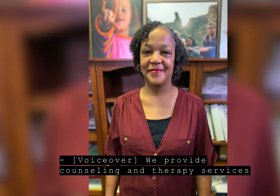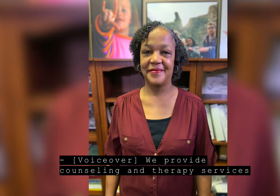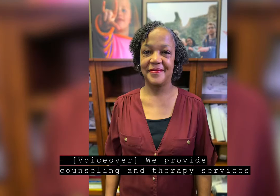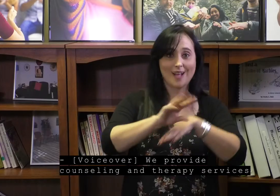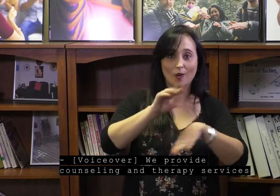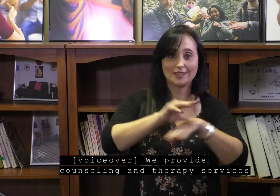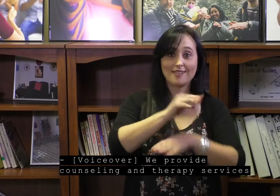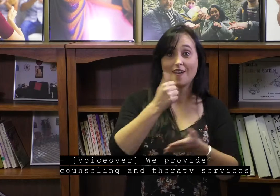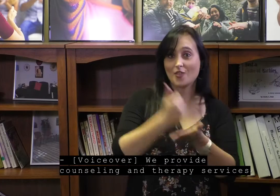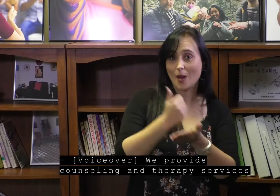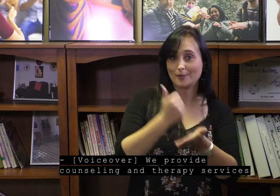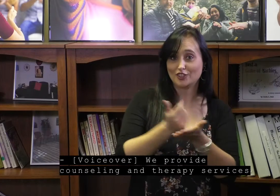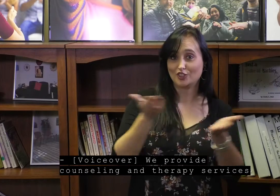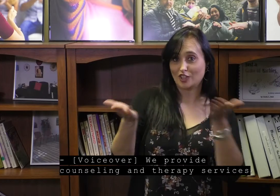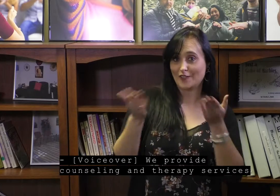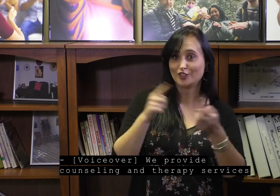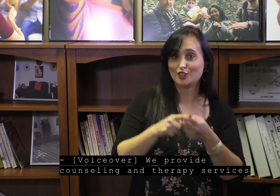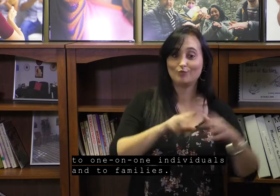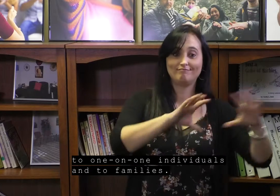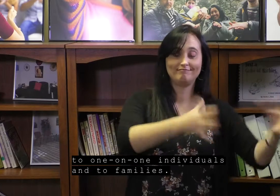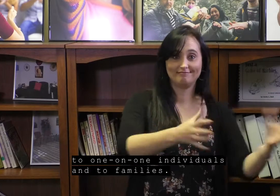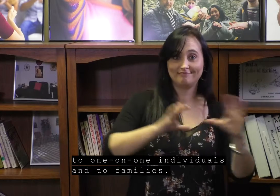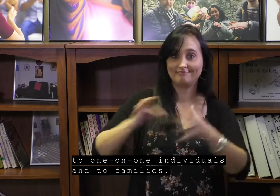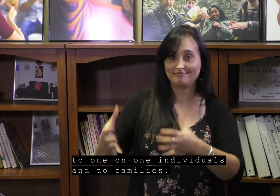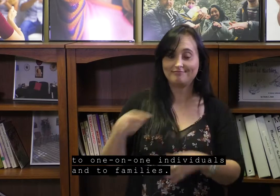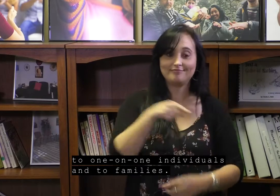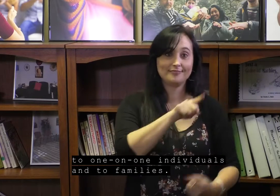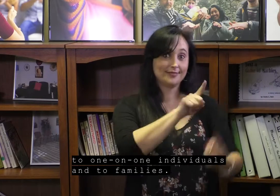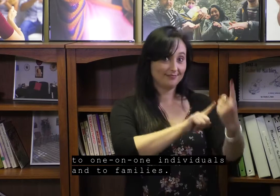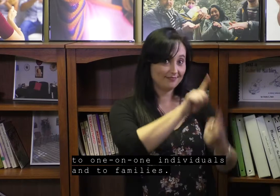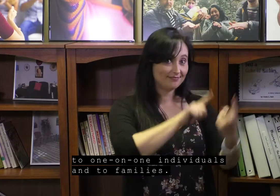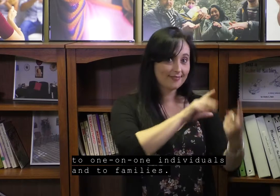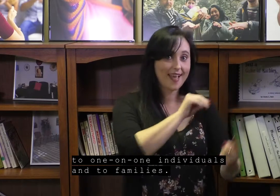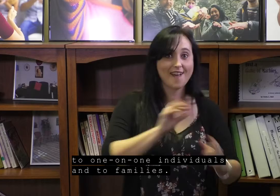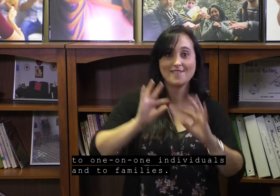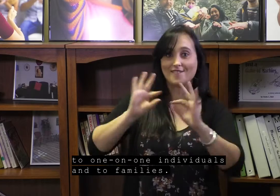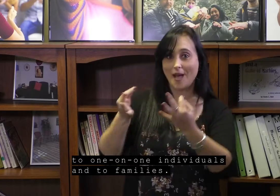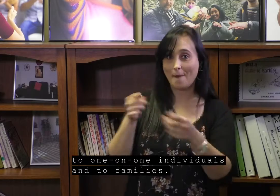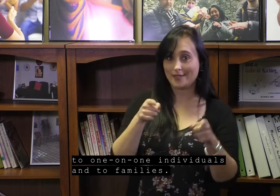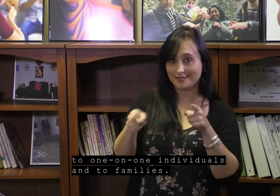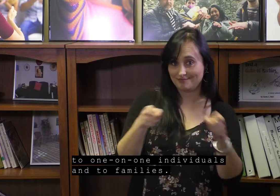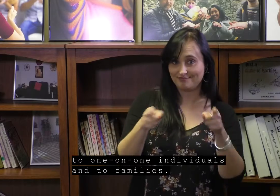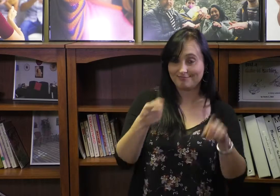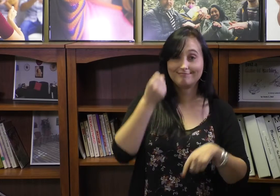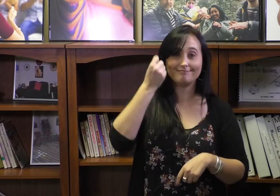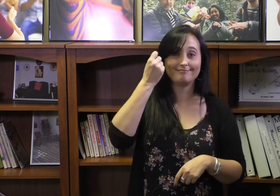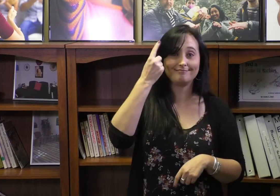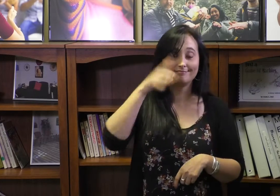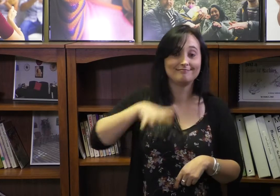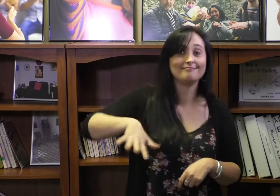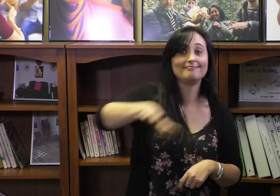We provide counseling and therapy services to one-on-one individuals and to families.